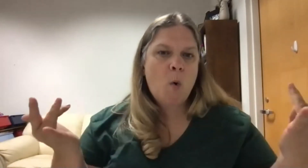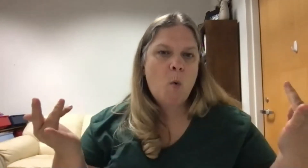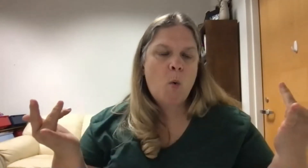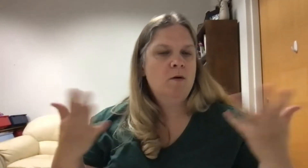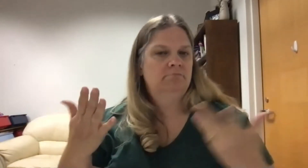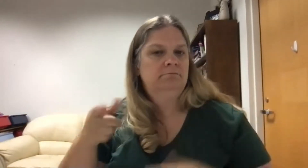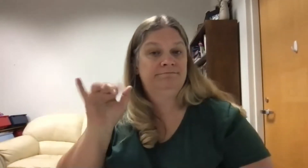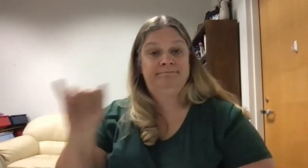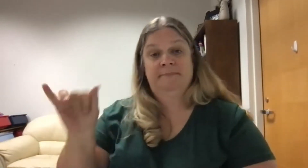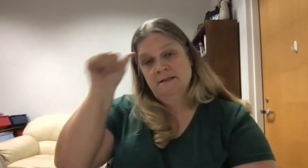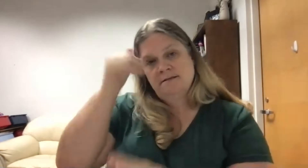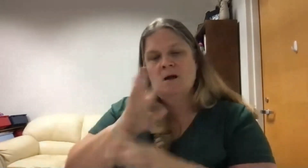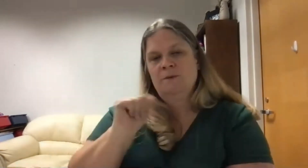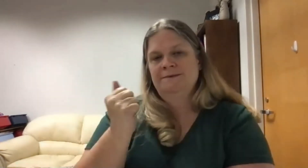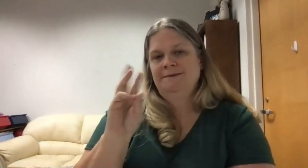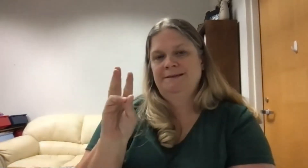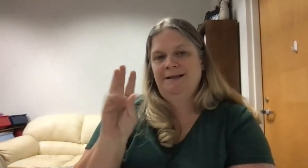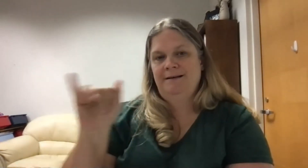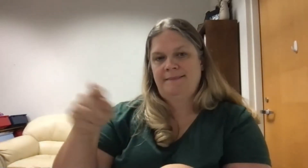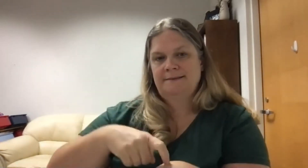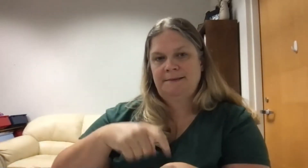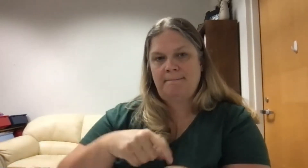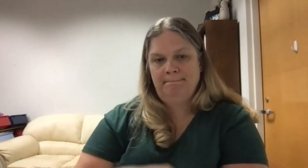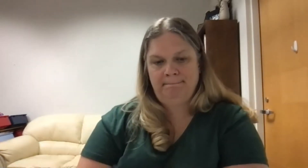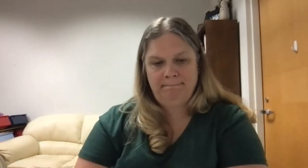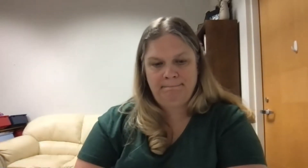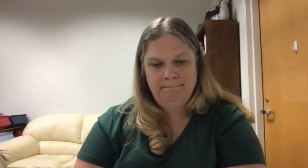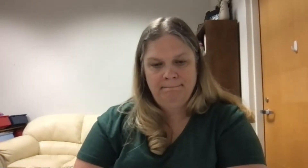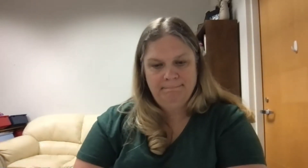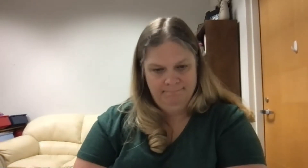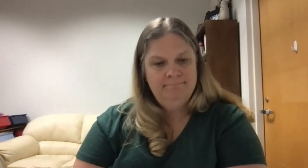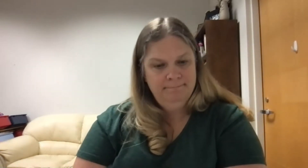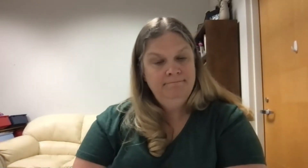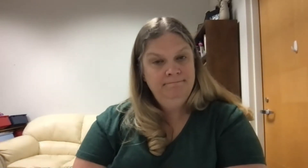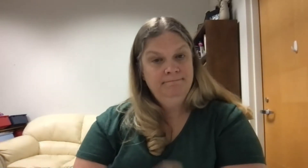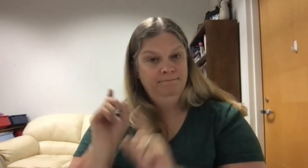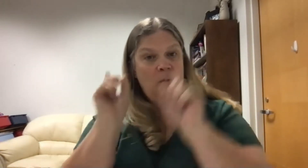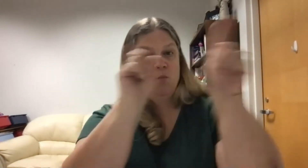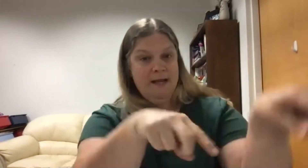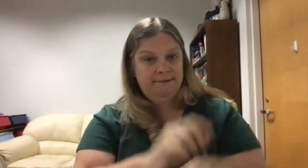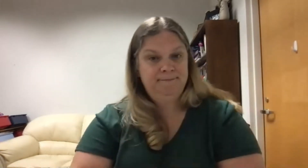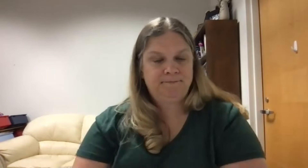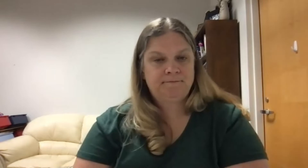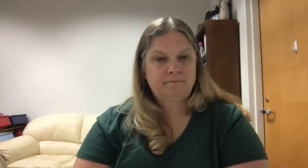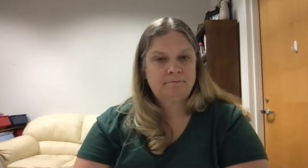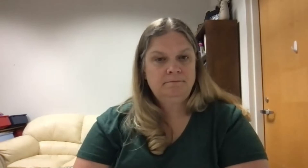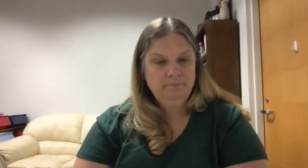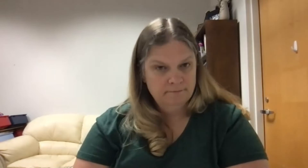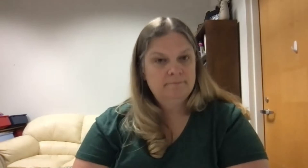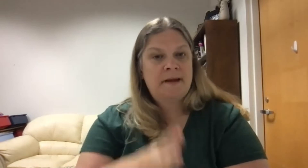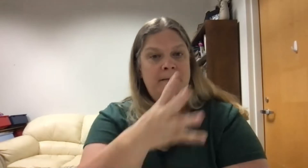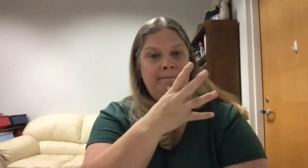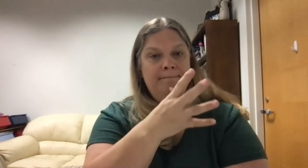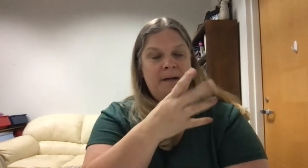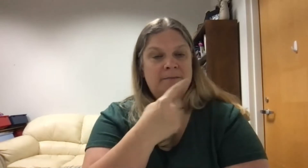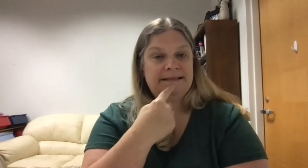accessibility to the deaf. And the mother was thrilled. The son was 16 at that point in time. And then they